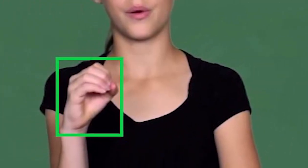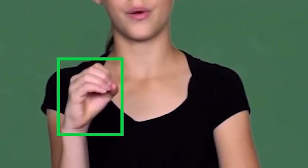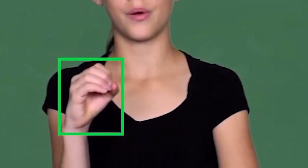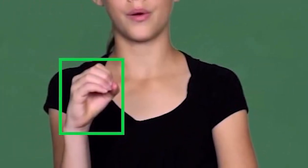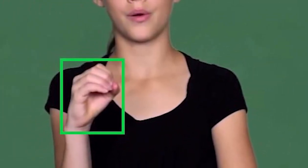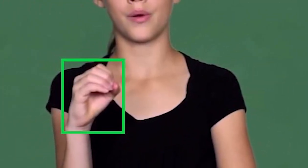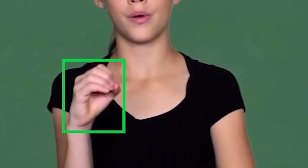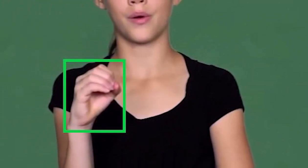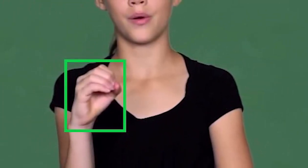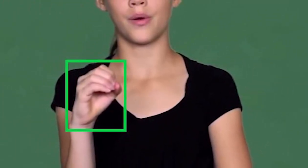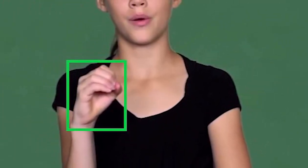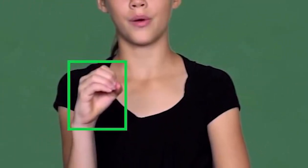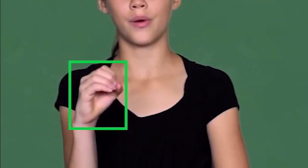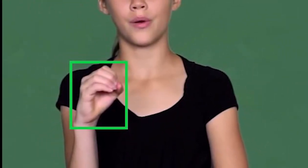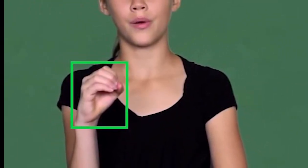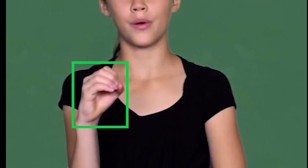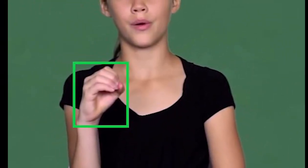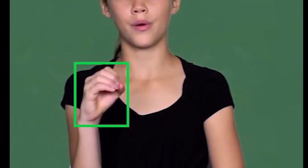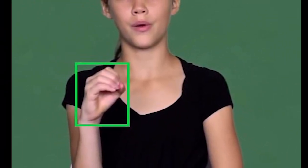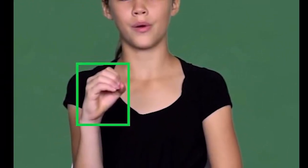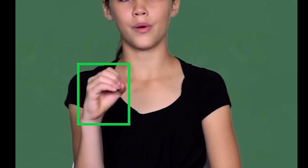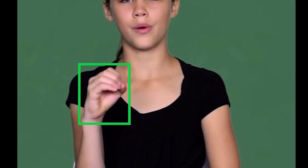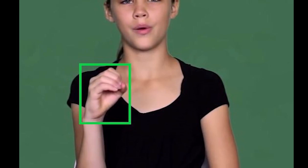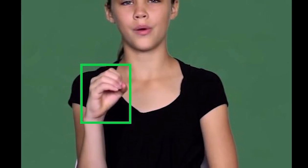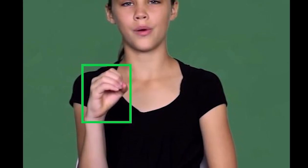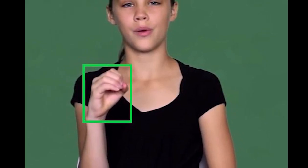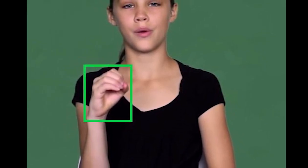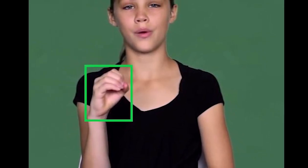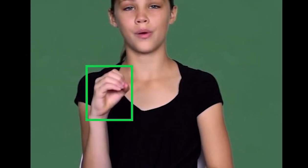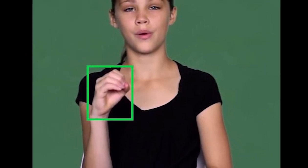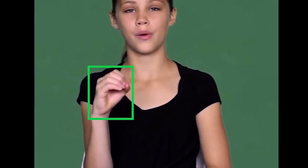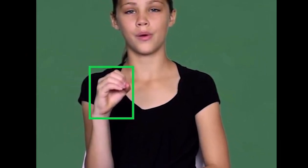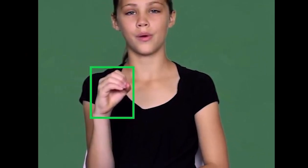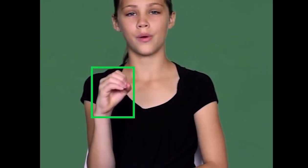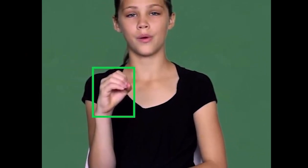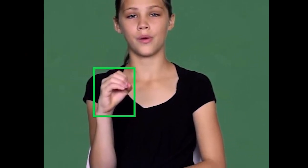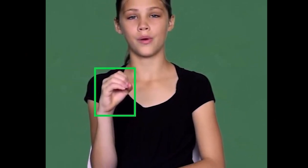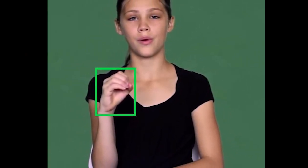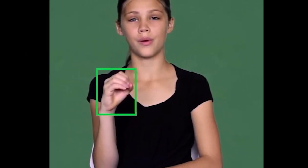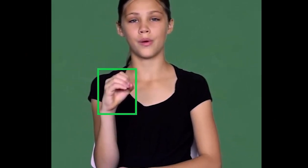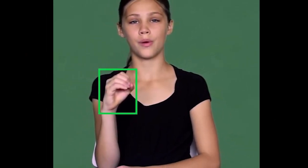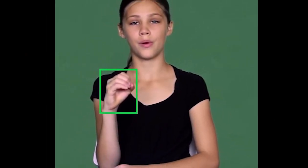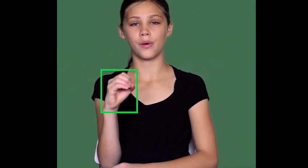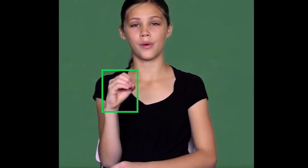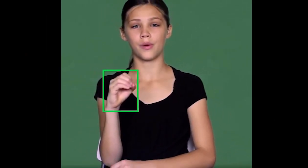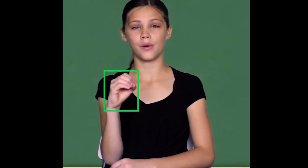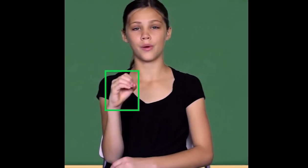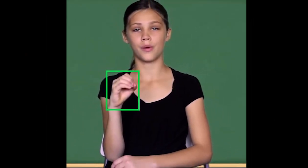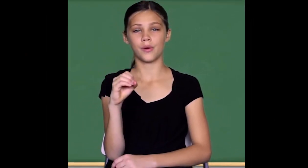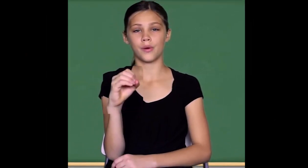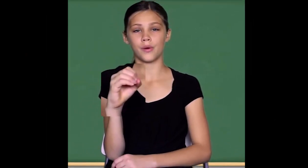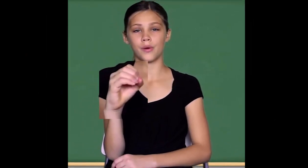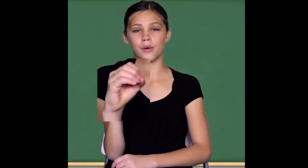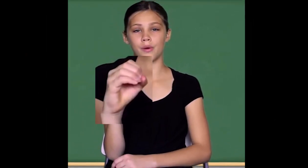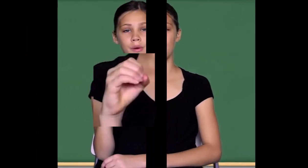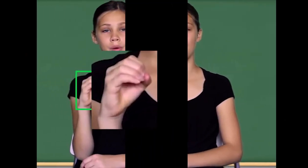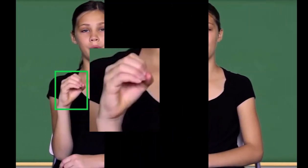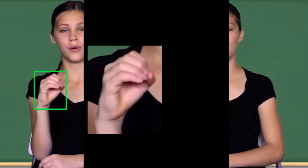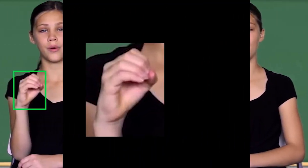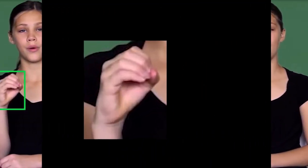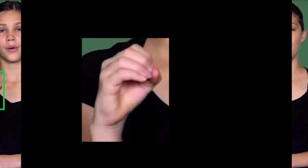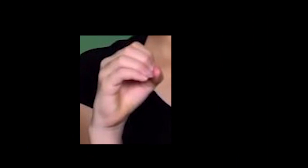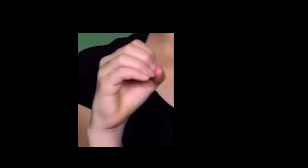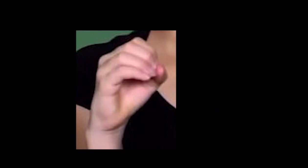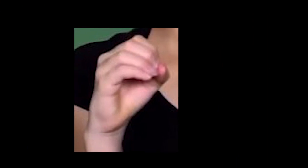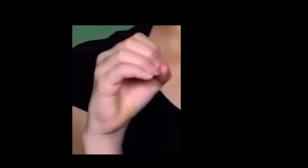language gestures from the signer, which implies continuous tracking of the signer's hand position and posture. The